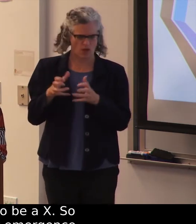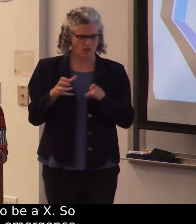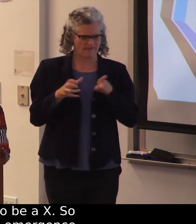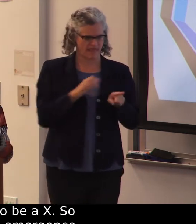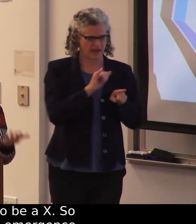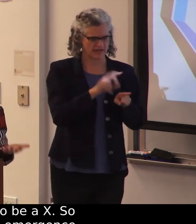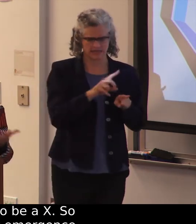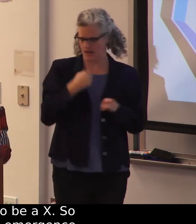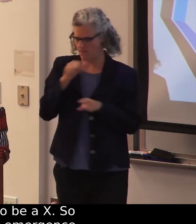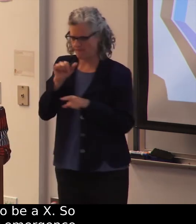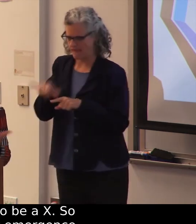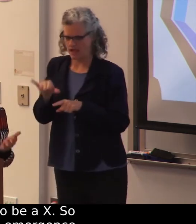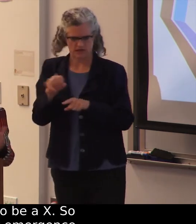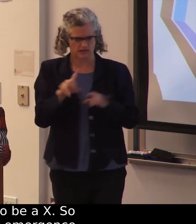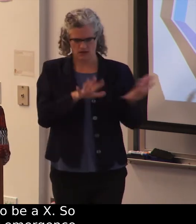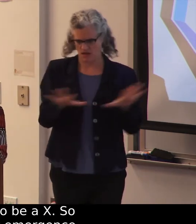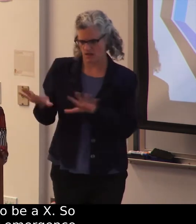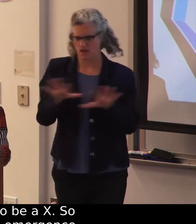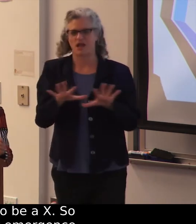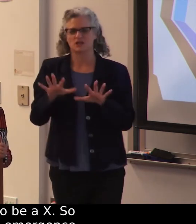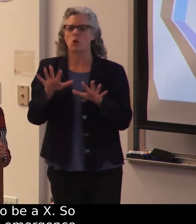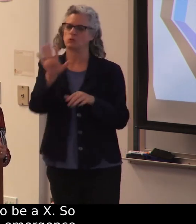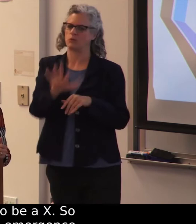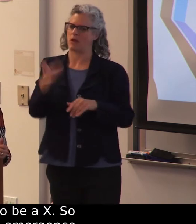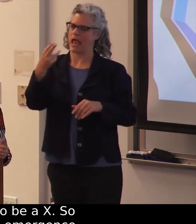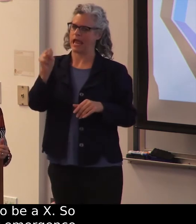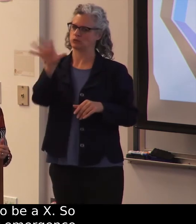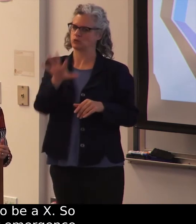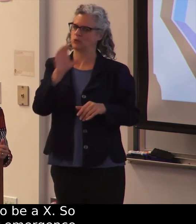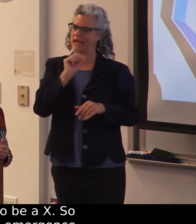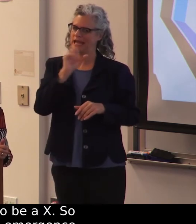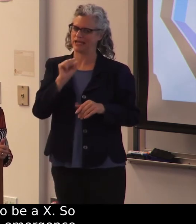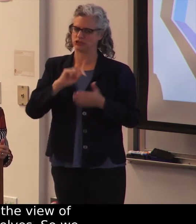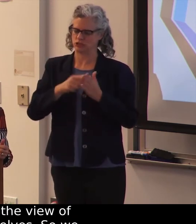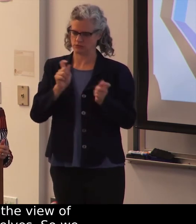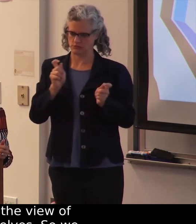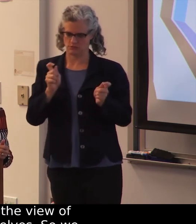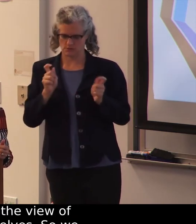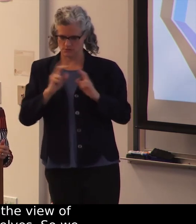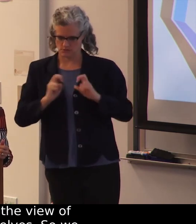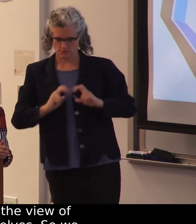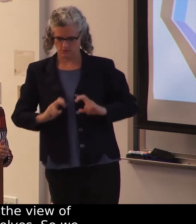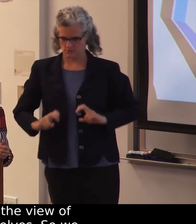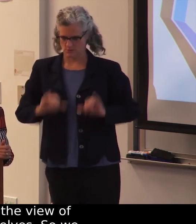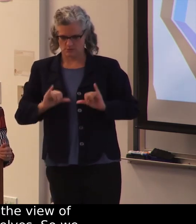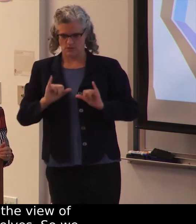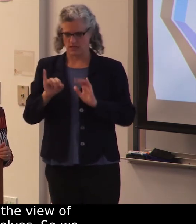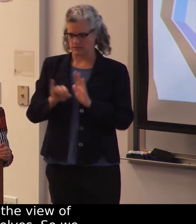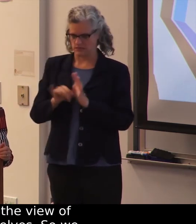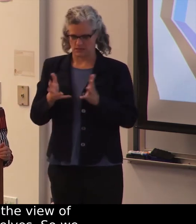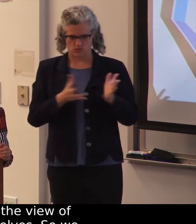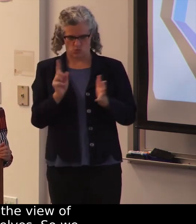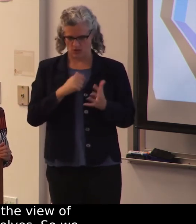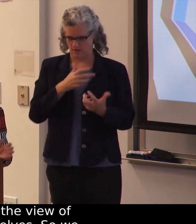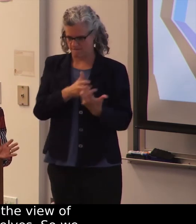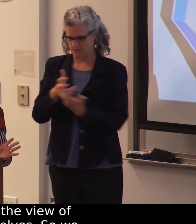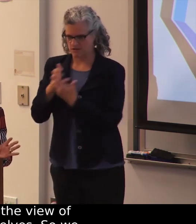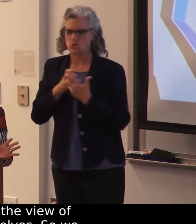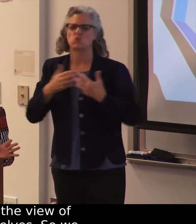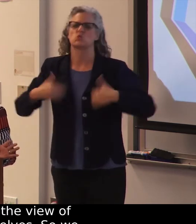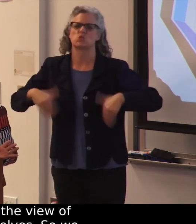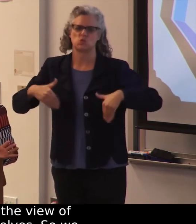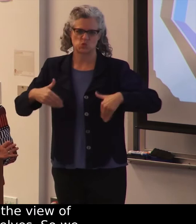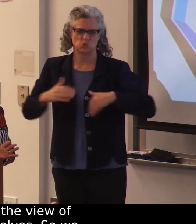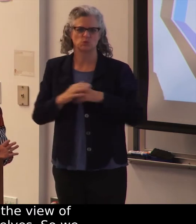never be a Y, I have to be an X, right? So all of that emergence and identity incorporation, it involves the view of